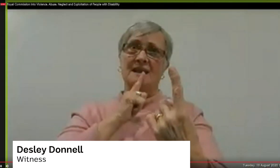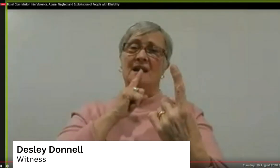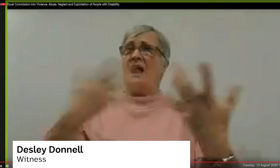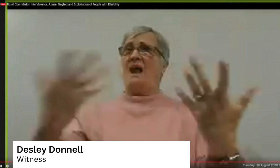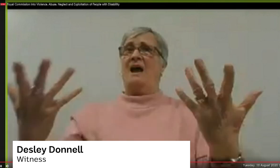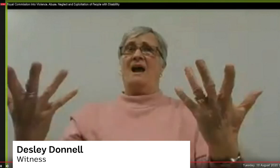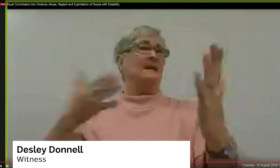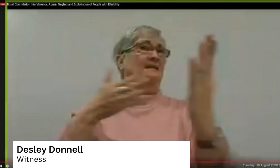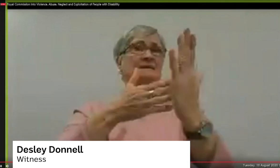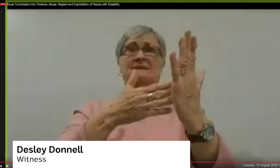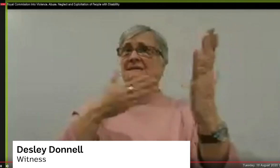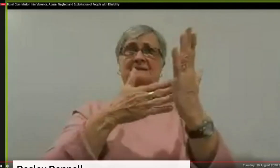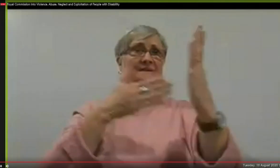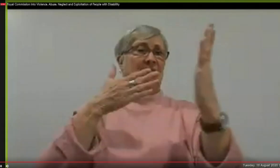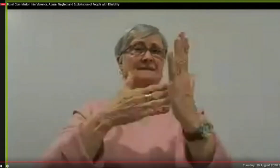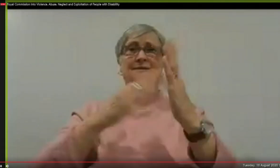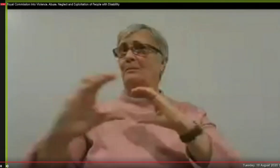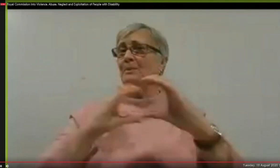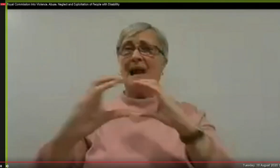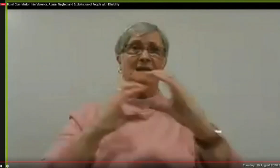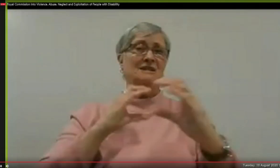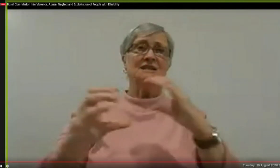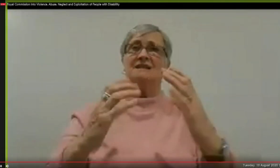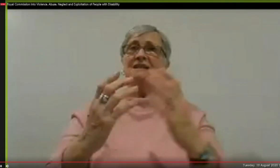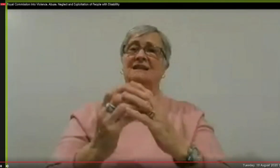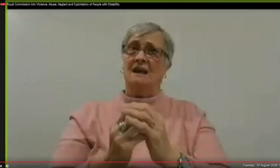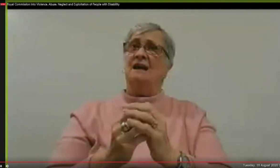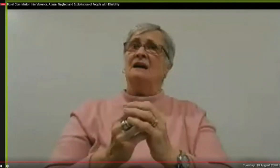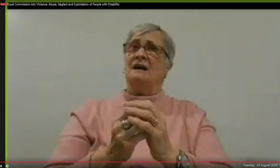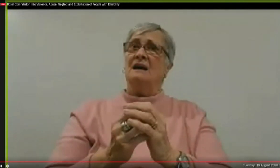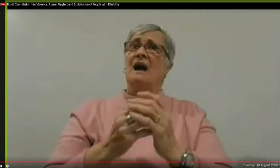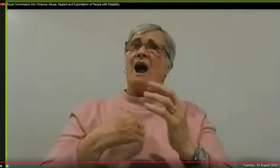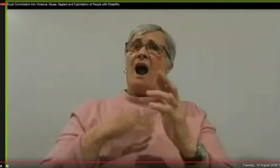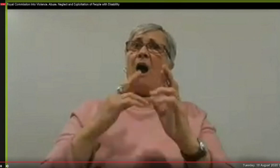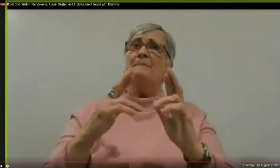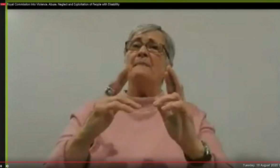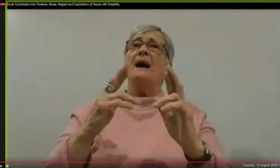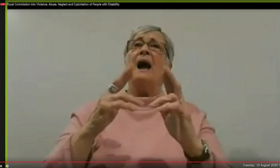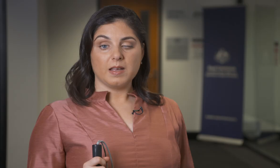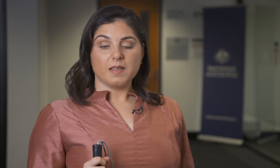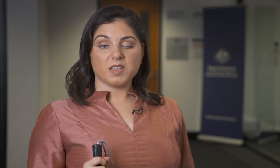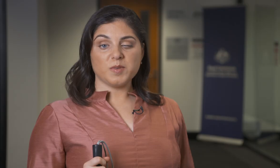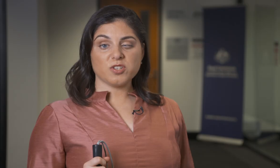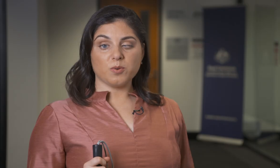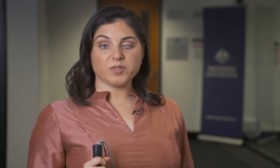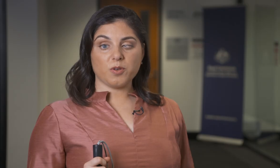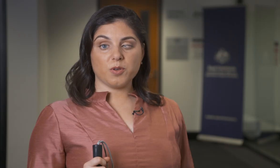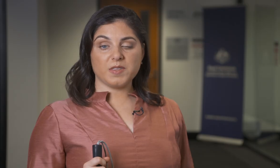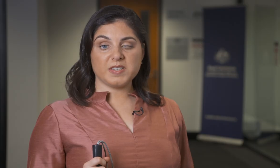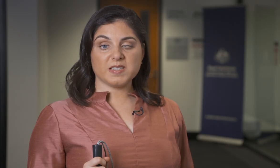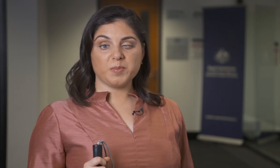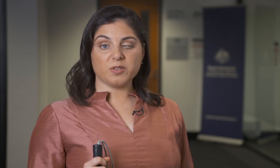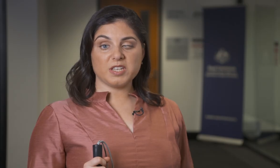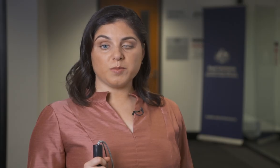person in that aged care home. Everyone else there can hear. So communication for him is a really big barrier. The Commission also